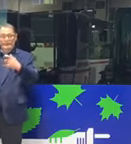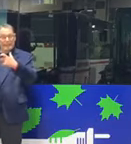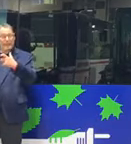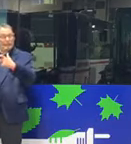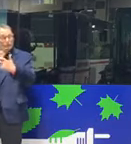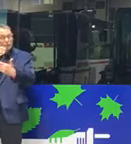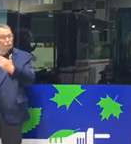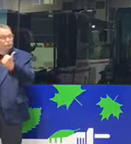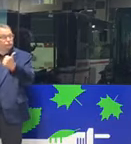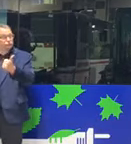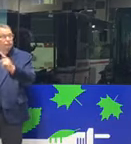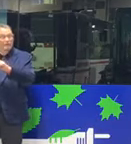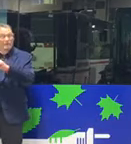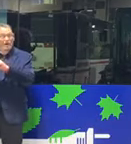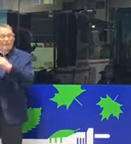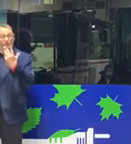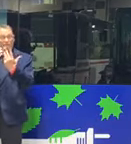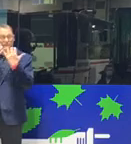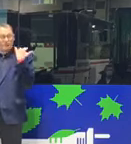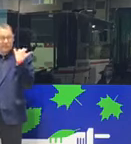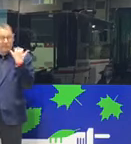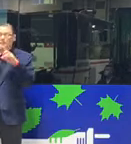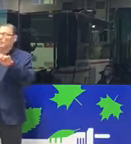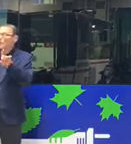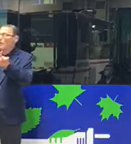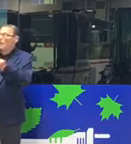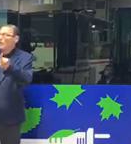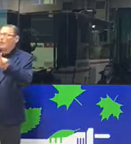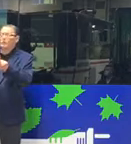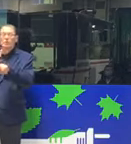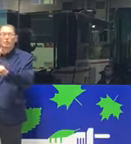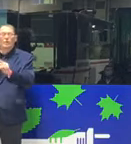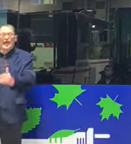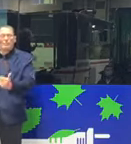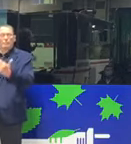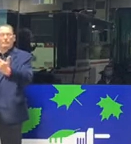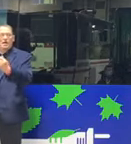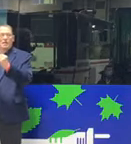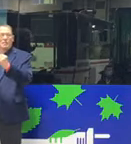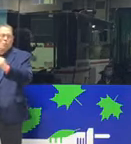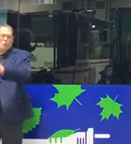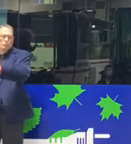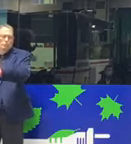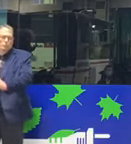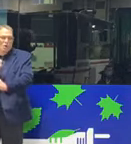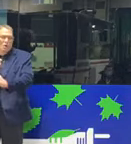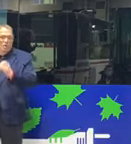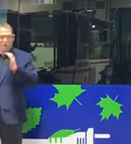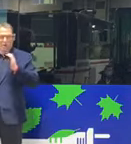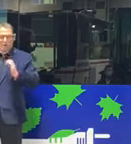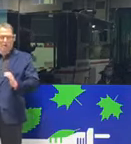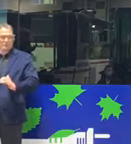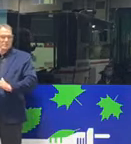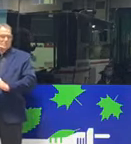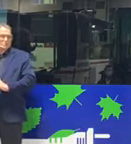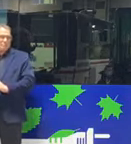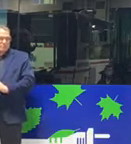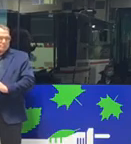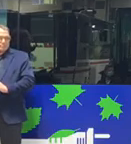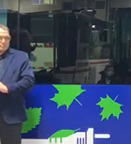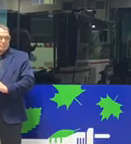and environmentally friendly, these buses are going to provide a stronger overall customer